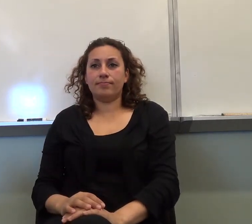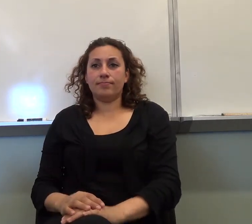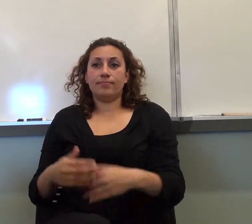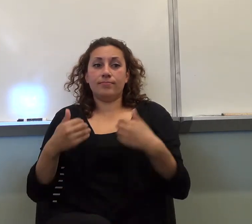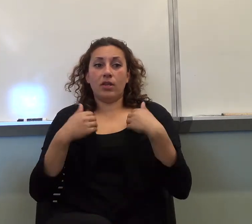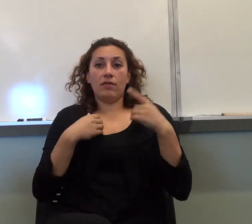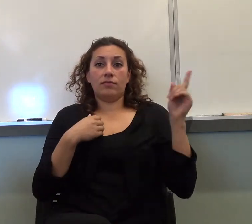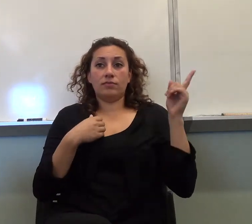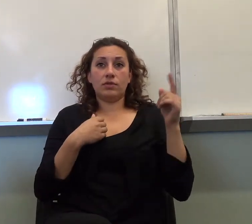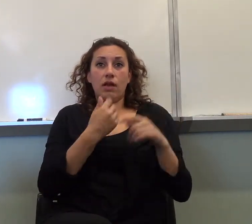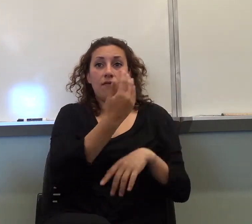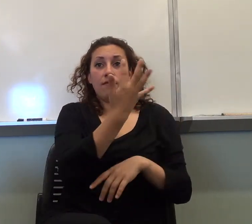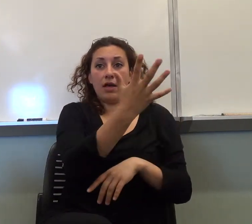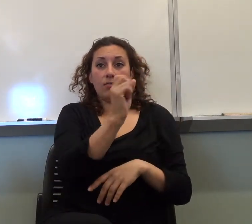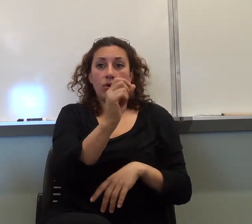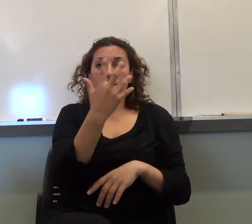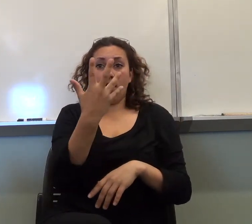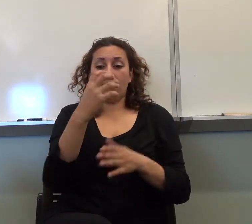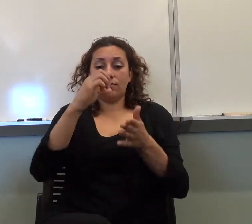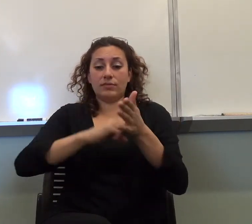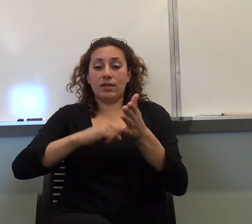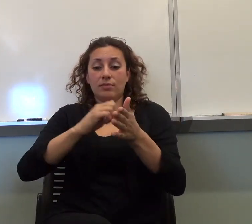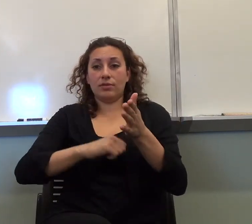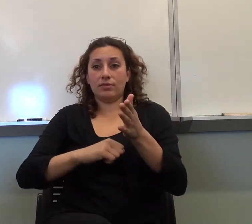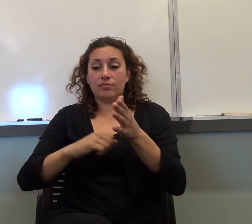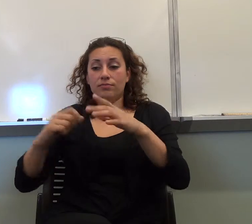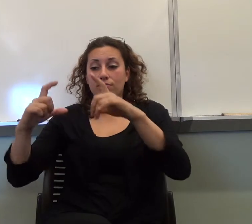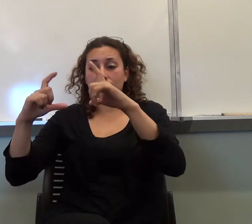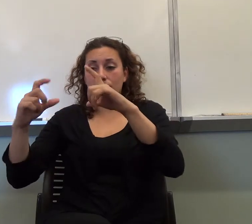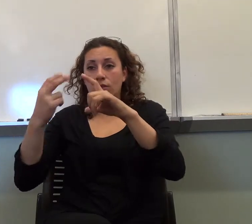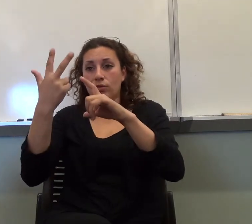original, 5.5, subtract 3/10.